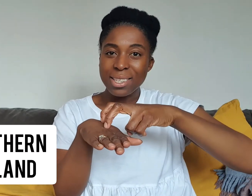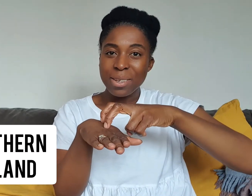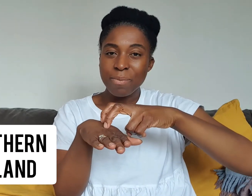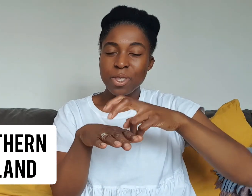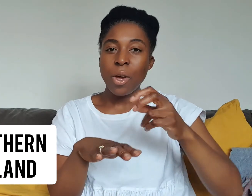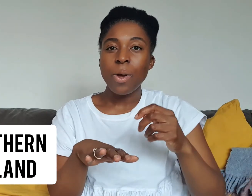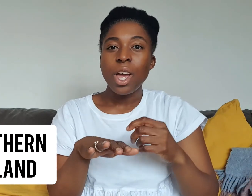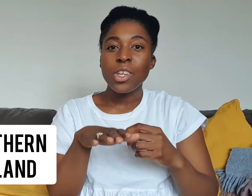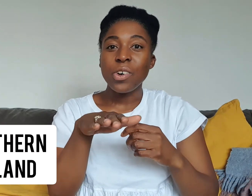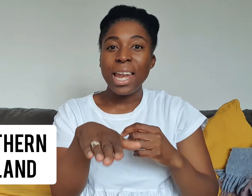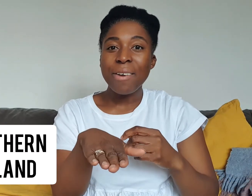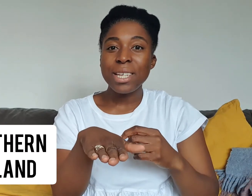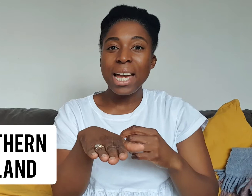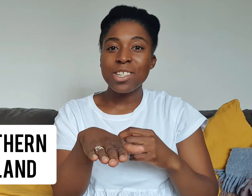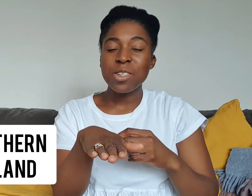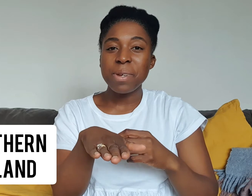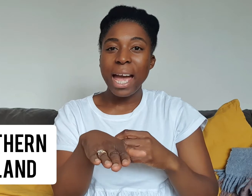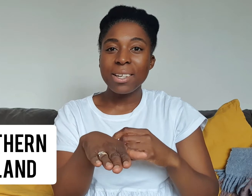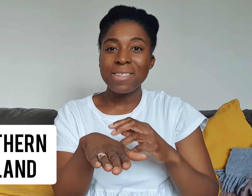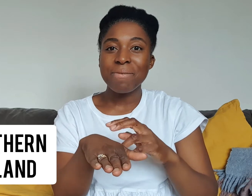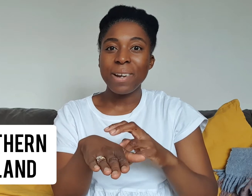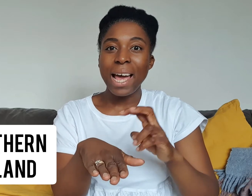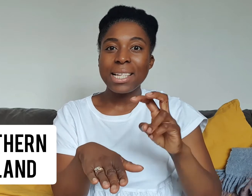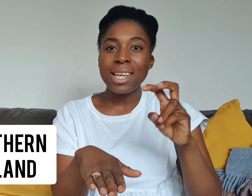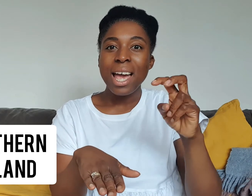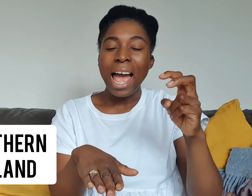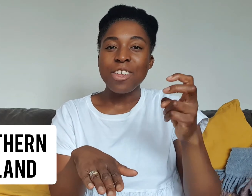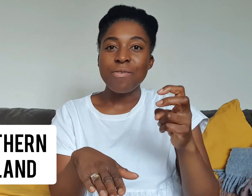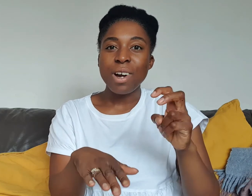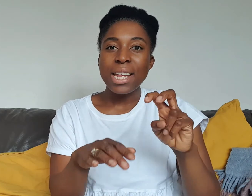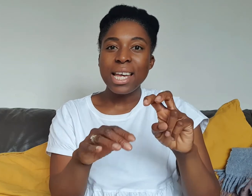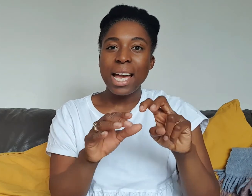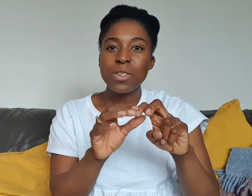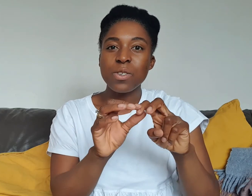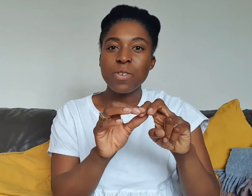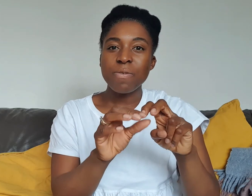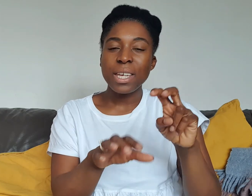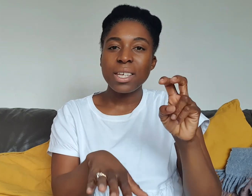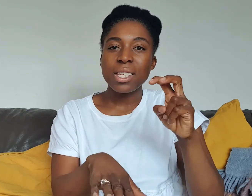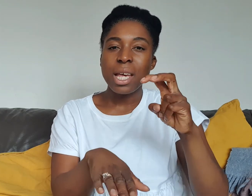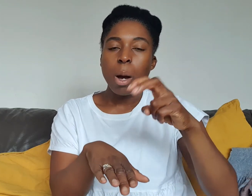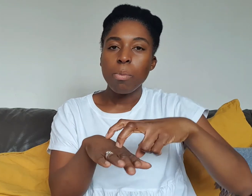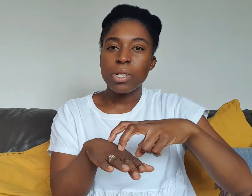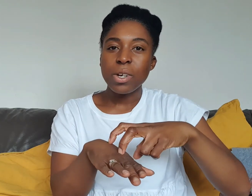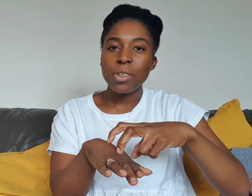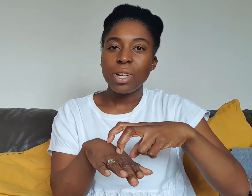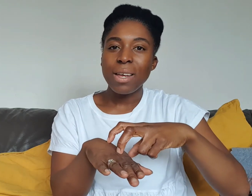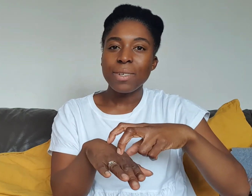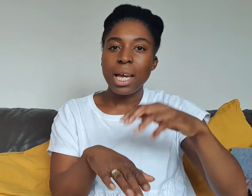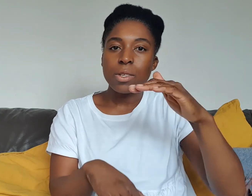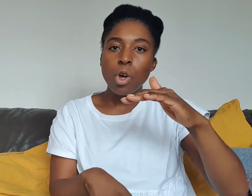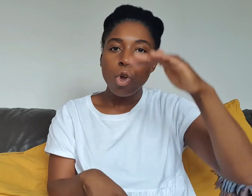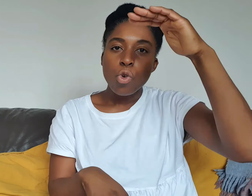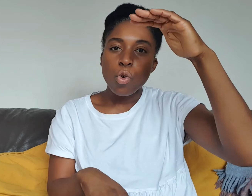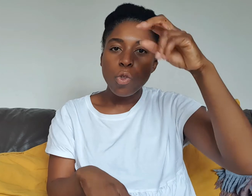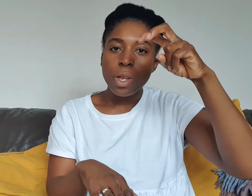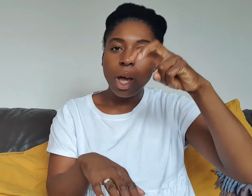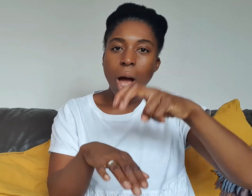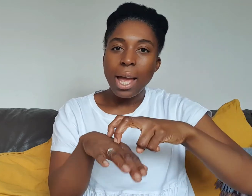Ireland. So your left hand should be out and flat, and your right hand, 2 fingers on the left hand, Northern